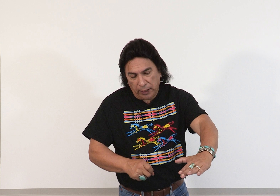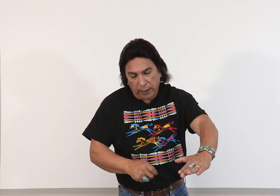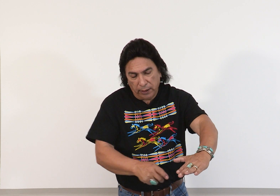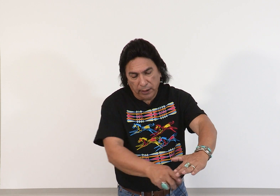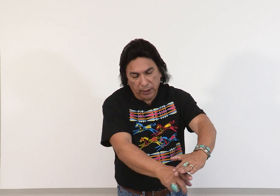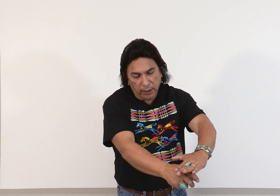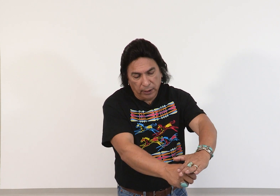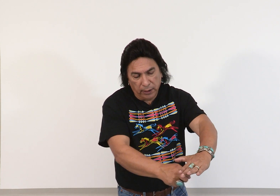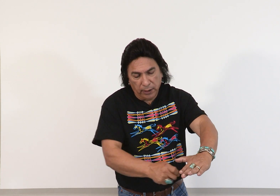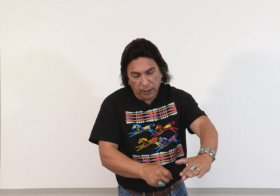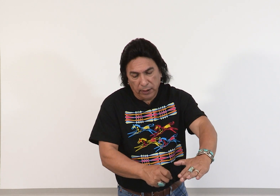that.